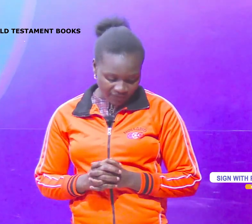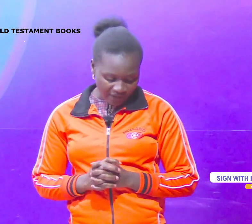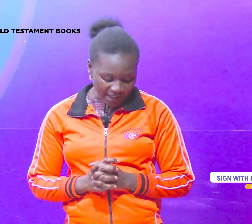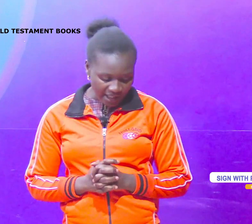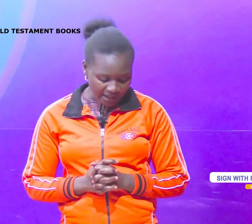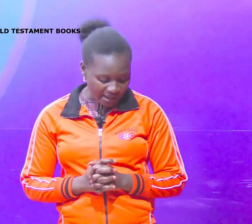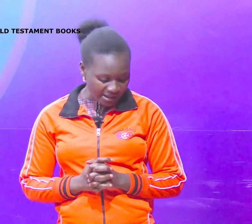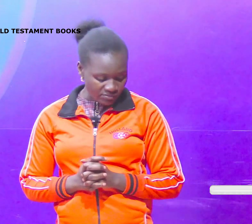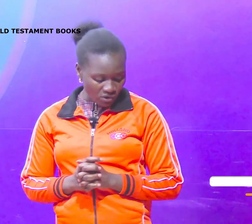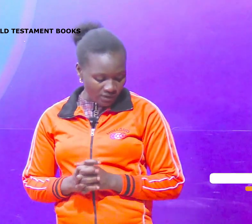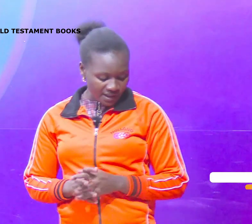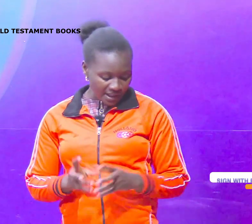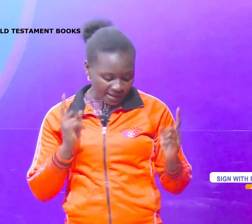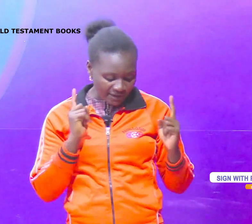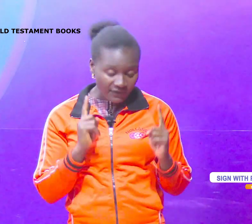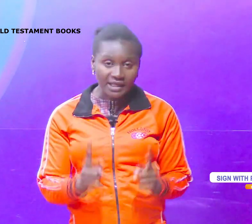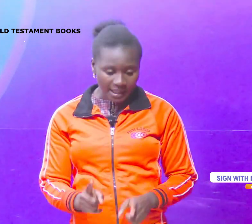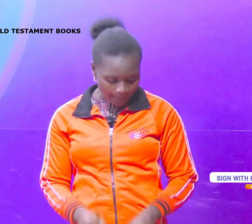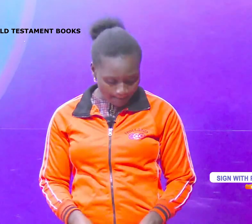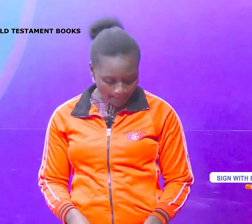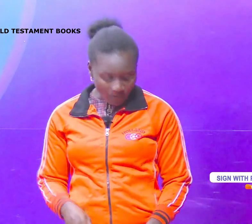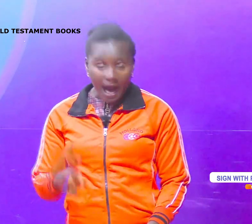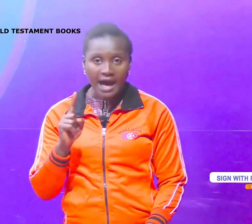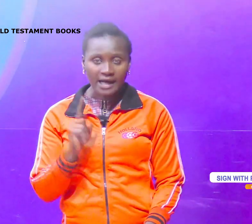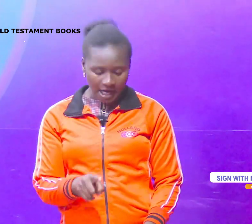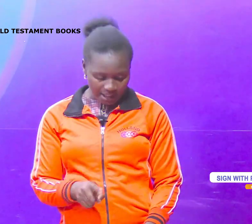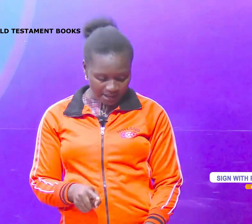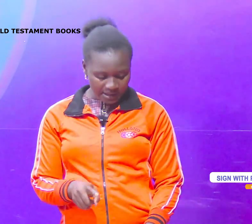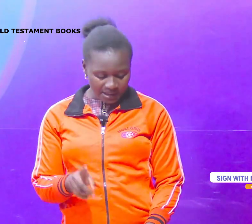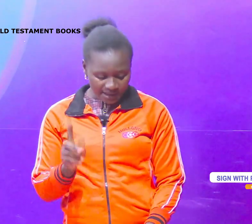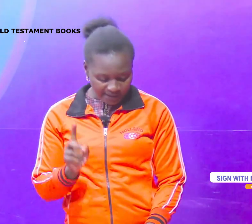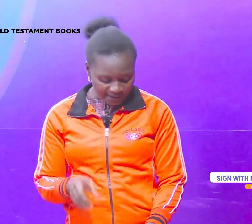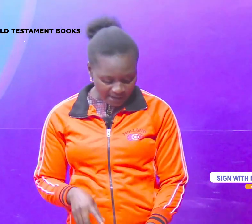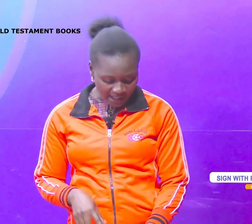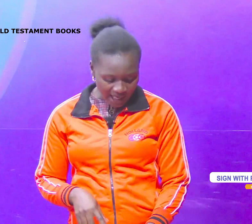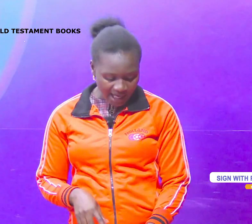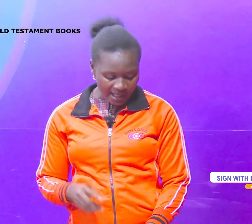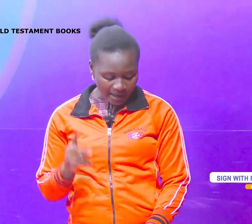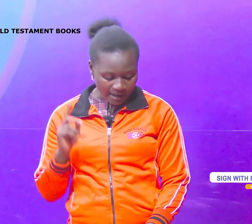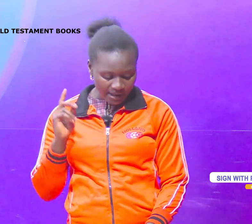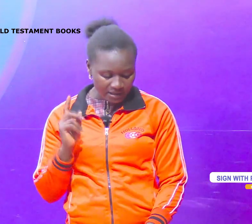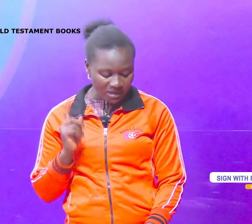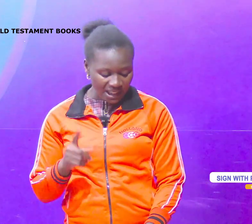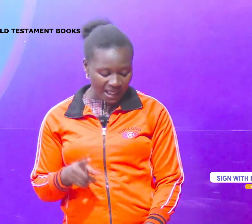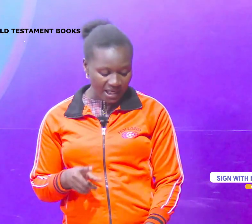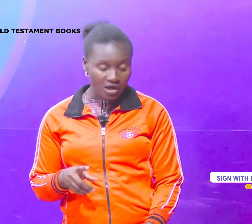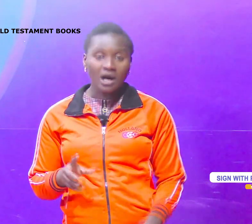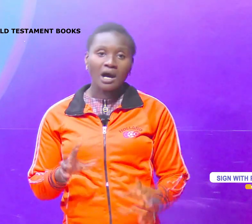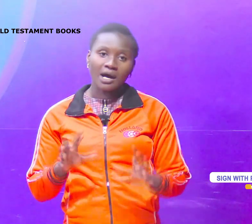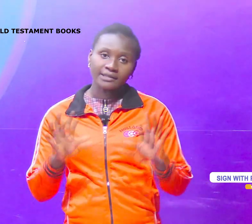Zephaniah, the next books, Zephaniah, Haggai, Zechariah, and Malachi has no